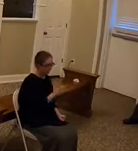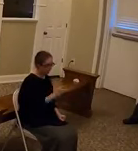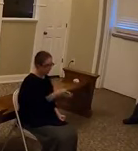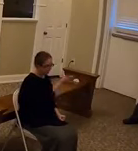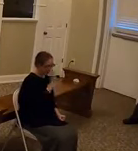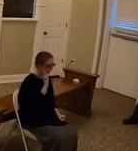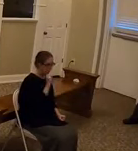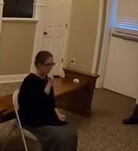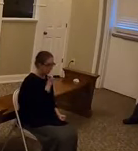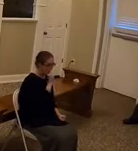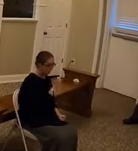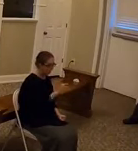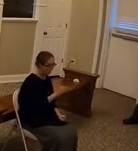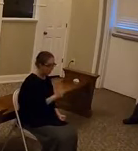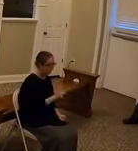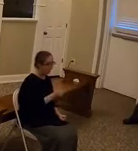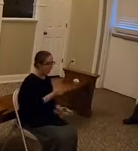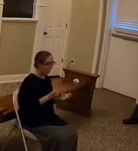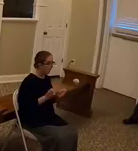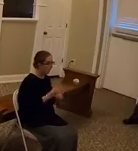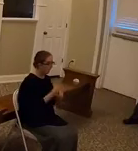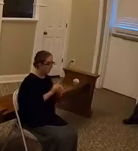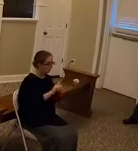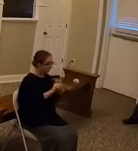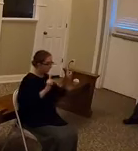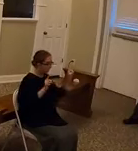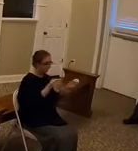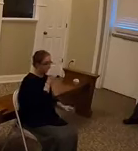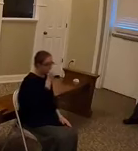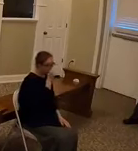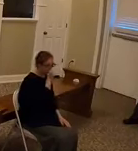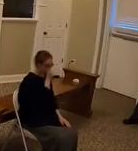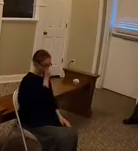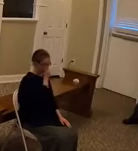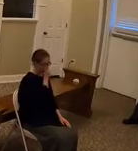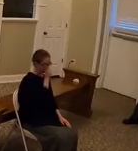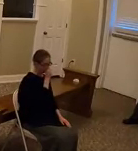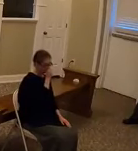that God will tell you, and I'm willing to make the difference.